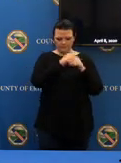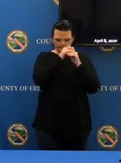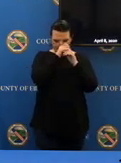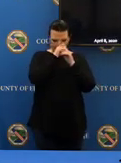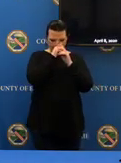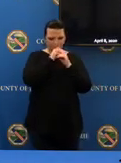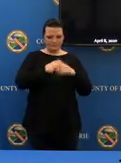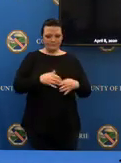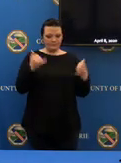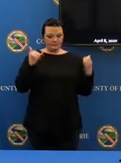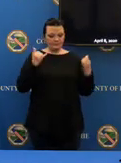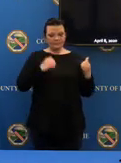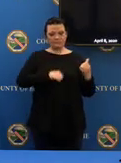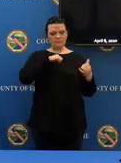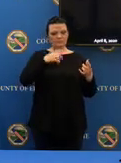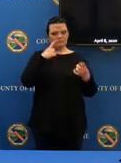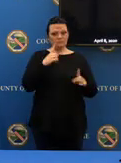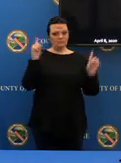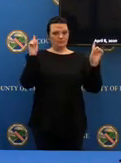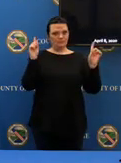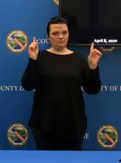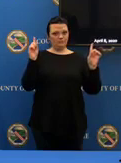I am proud to announce the